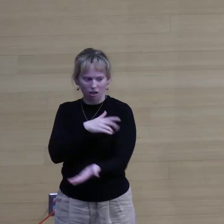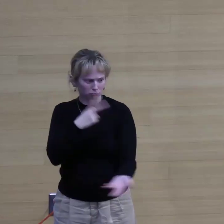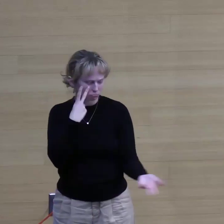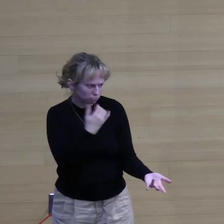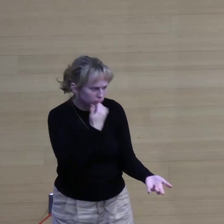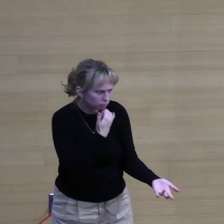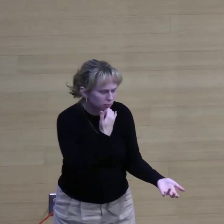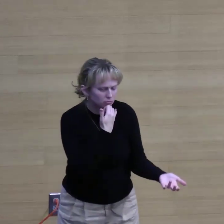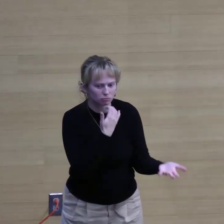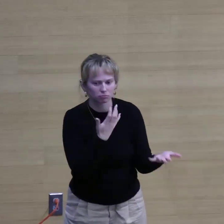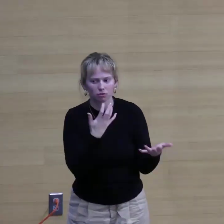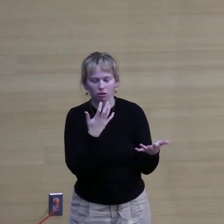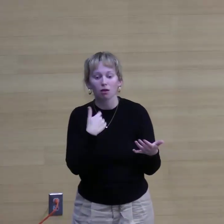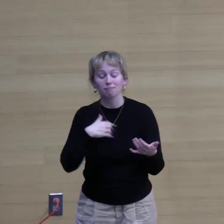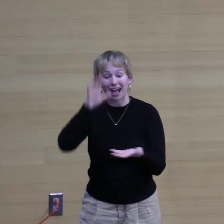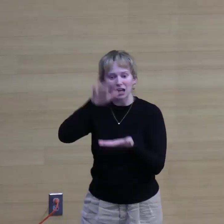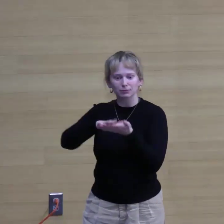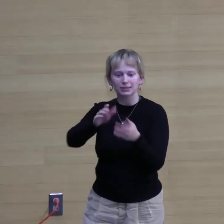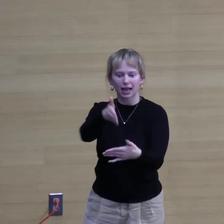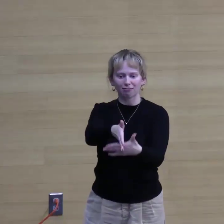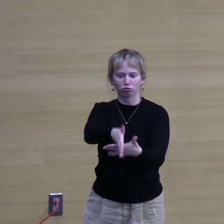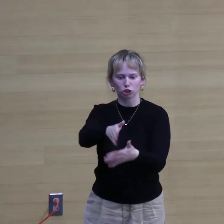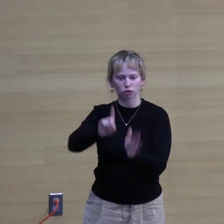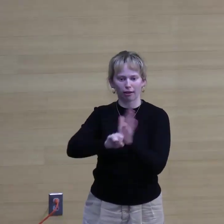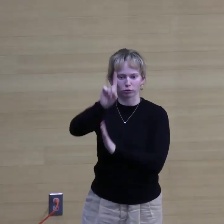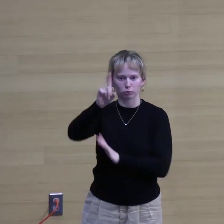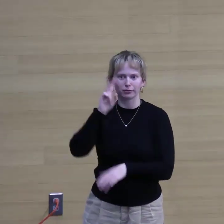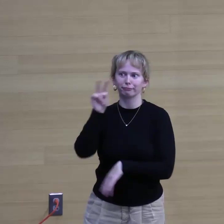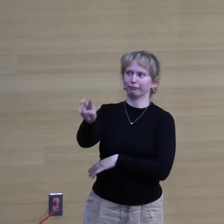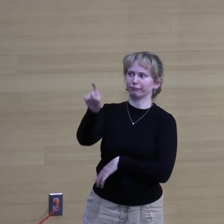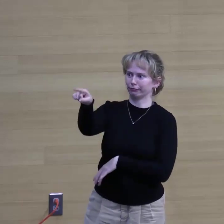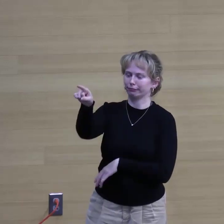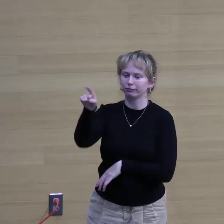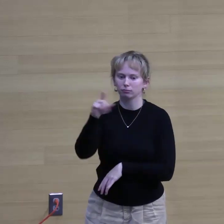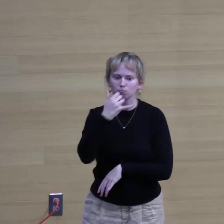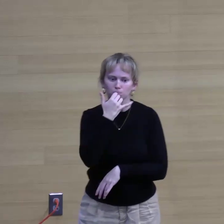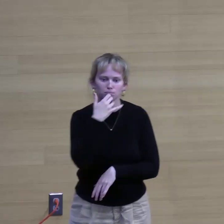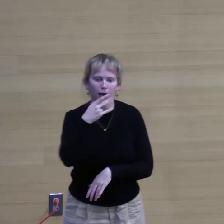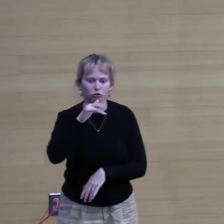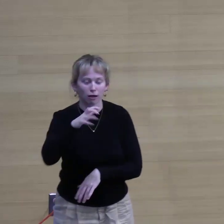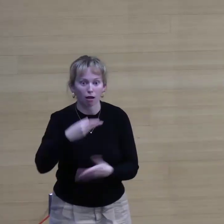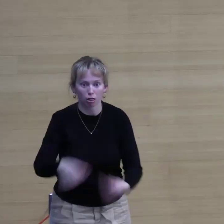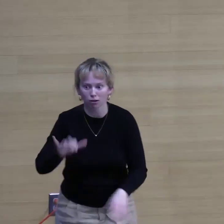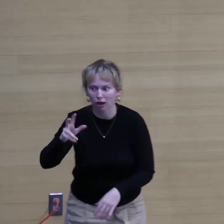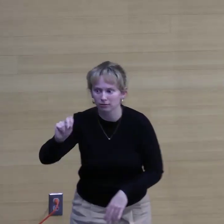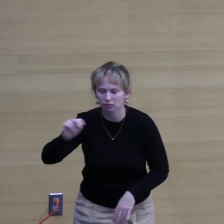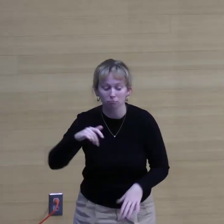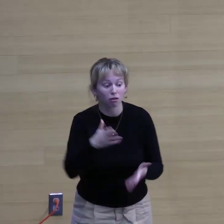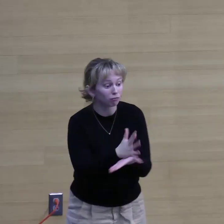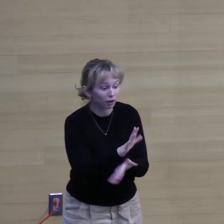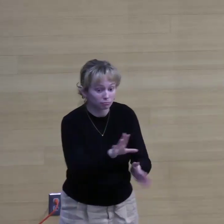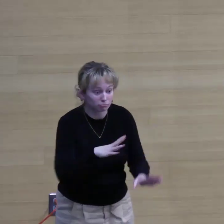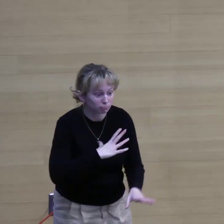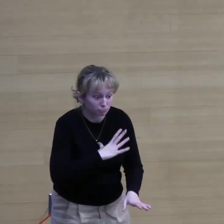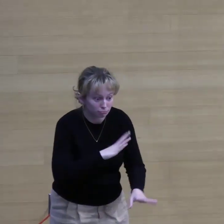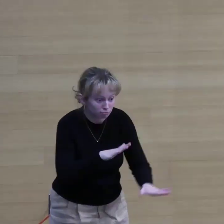wrong? Because my husband also, he's average height. So he stands out at a Little People convention. And I walk over and I'm like, what's wrong, Patrick? And he's like, I lost Jackson. And I was like, all right, let's be